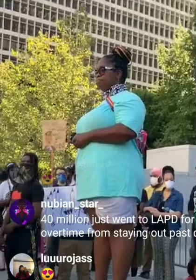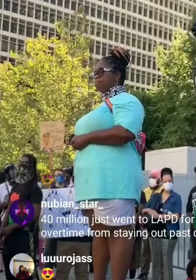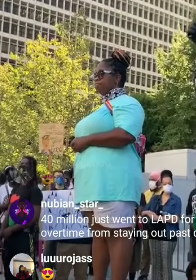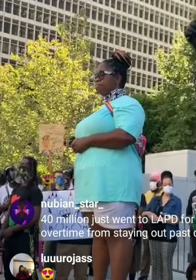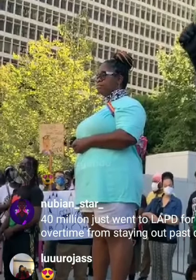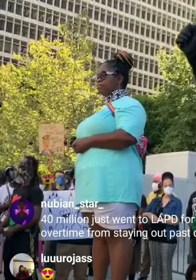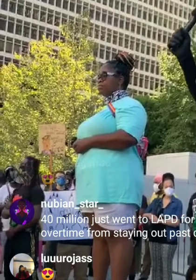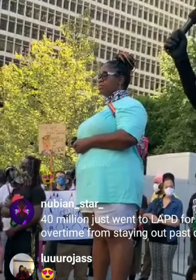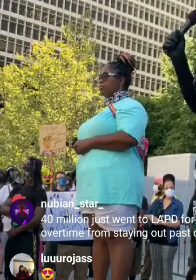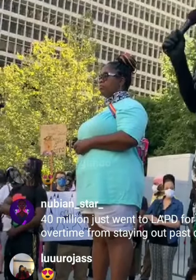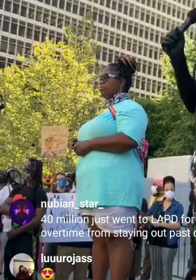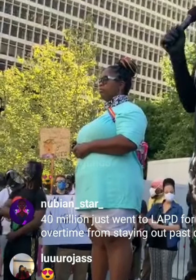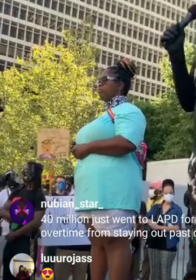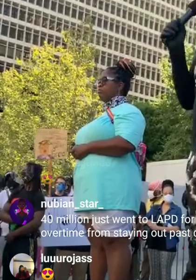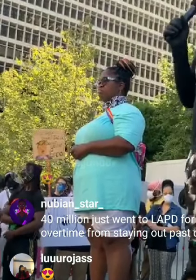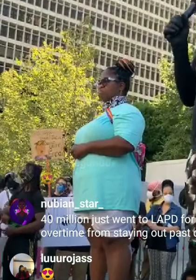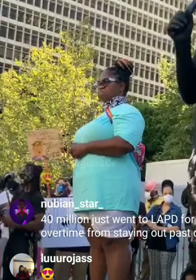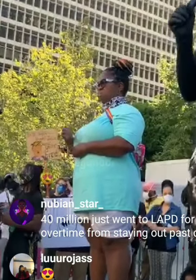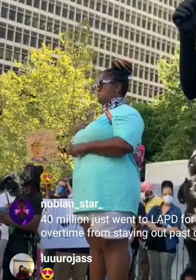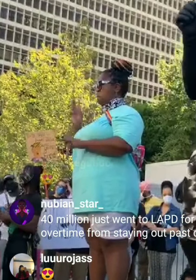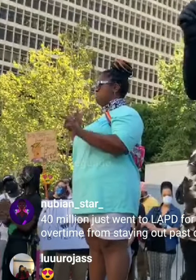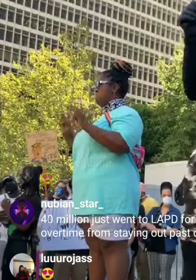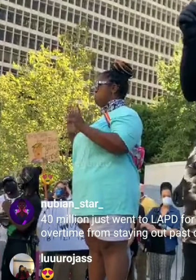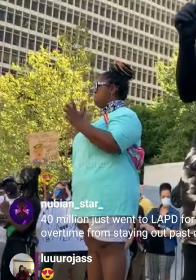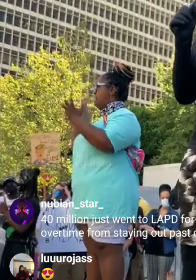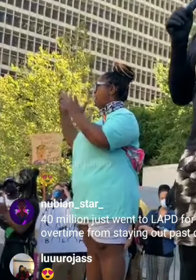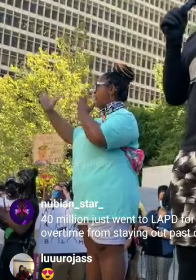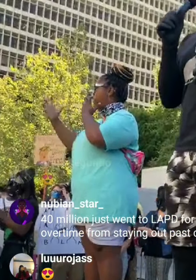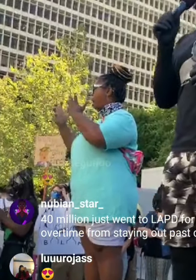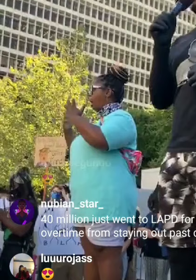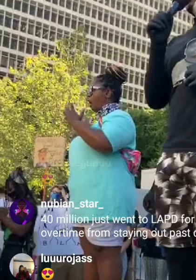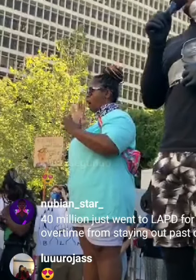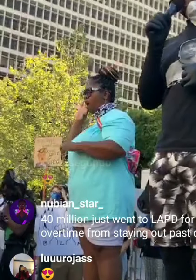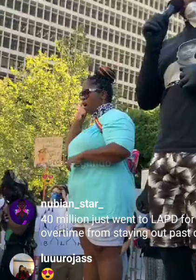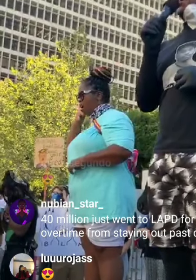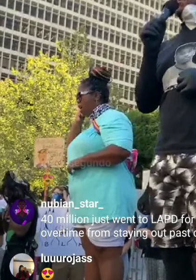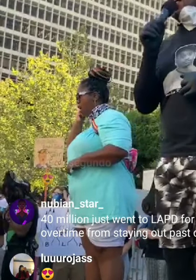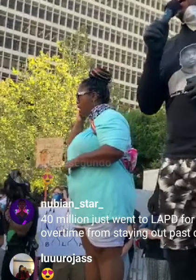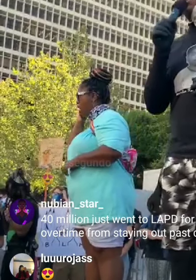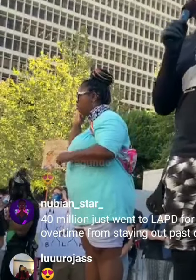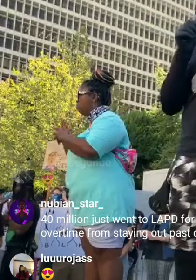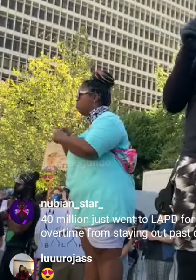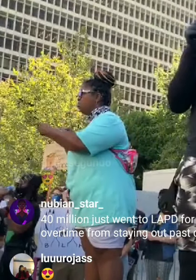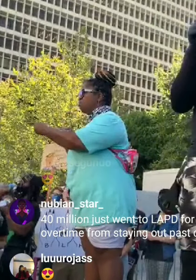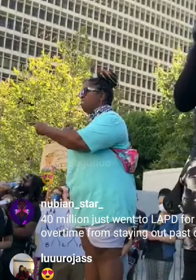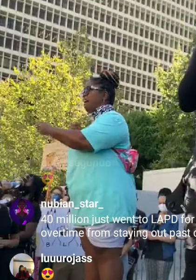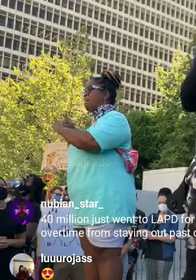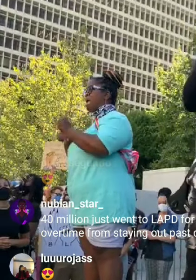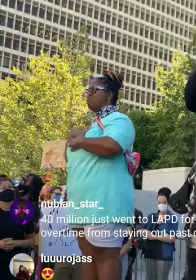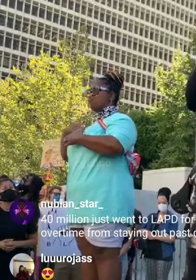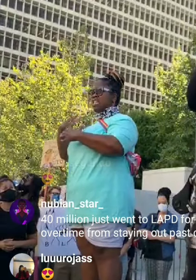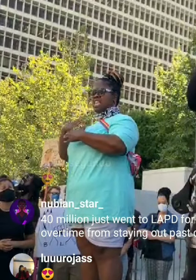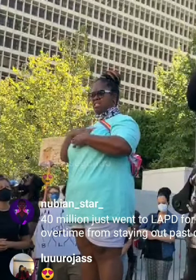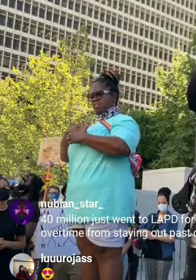I can hear my people crying, I can't breathe. And now I'm in